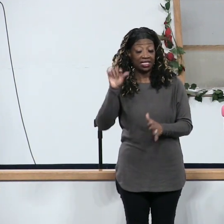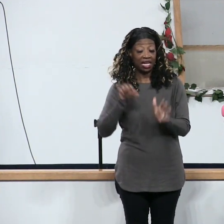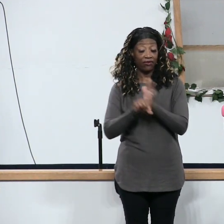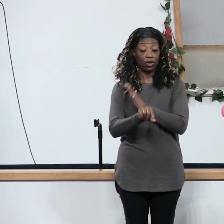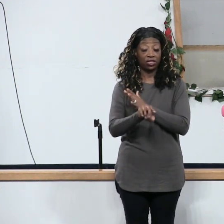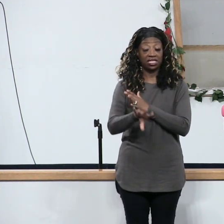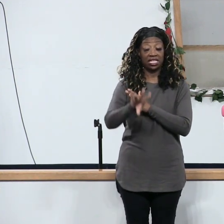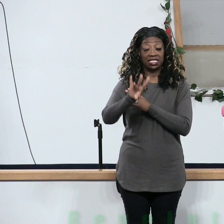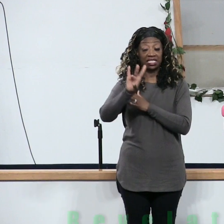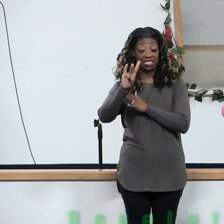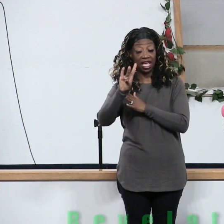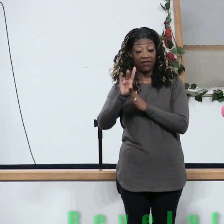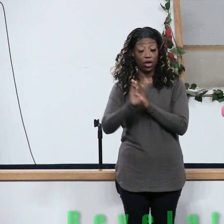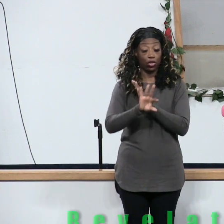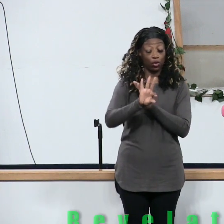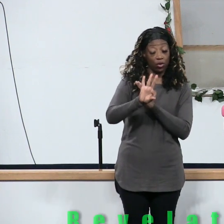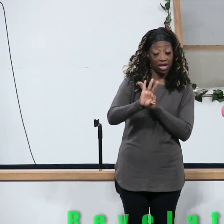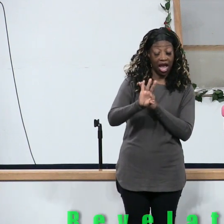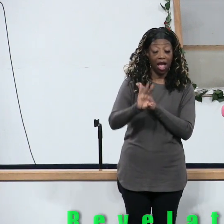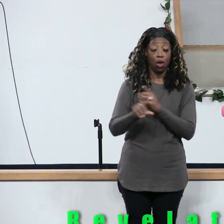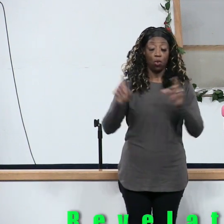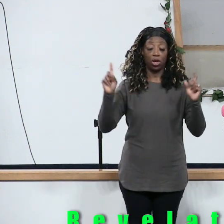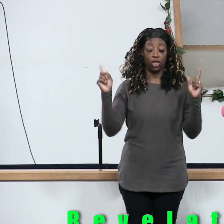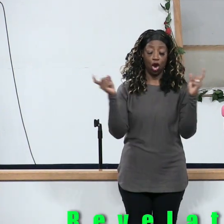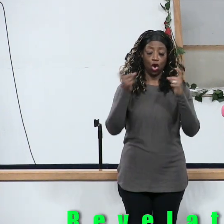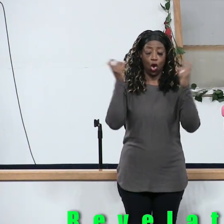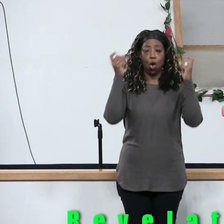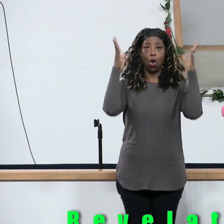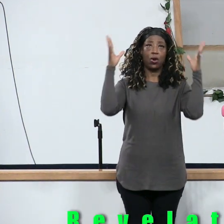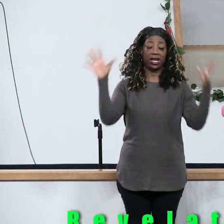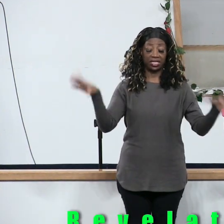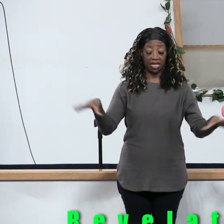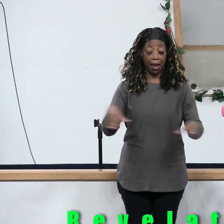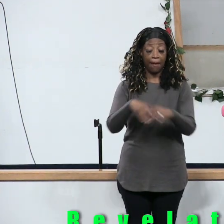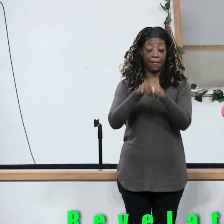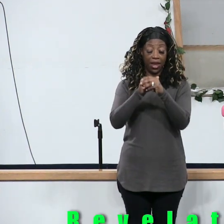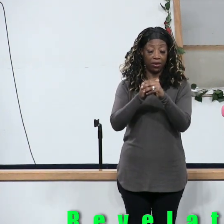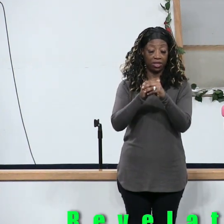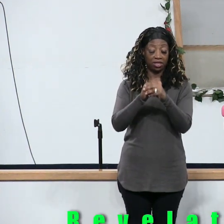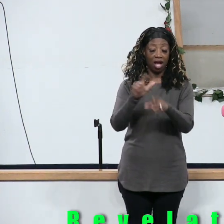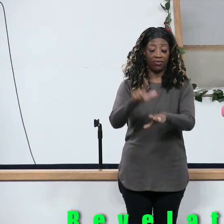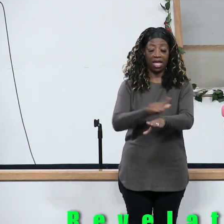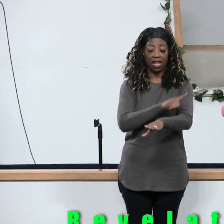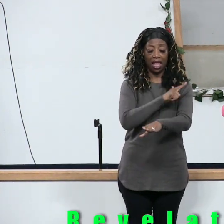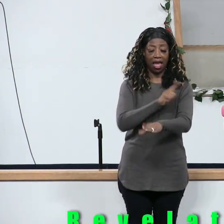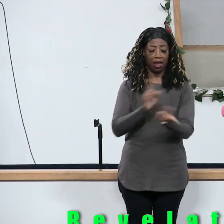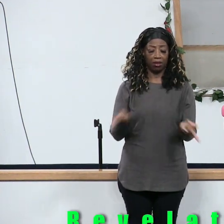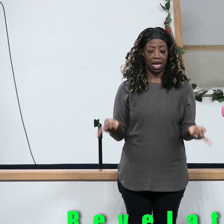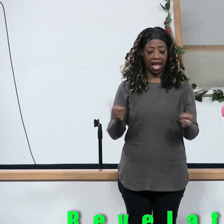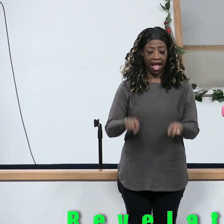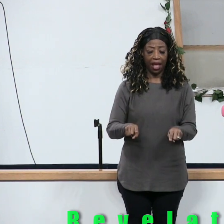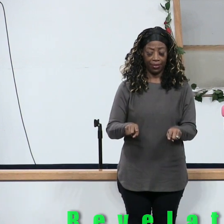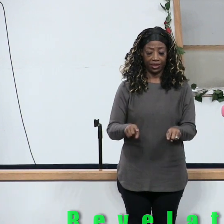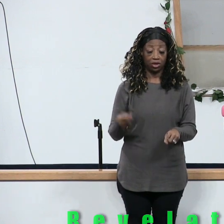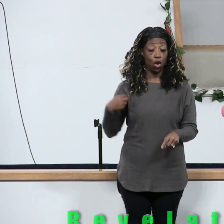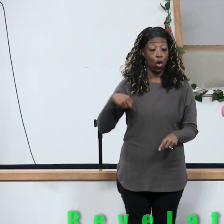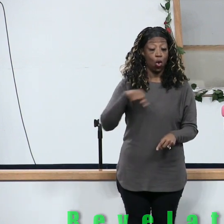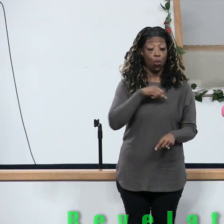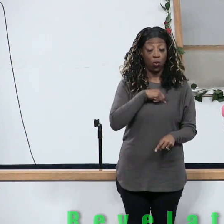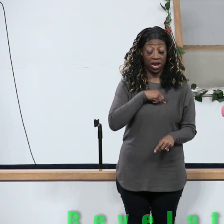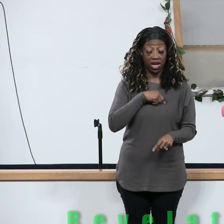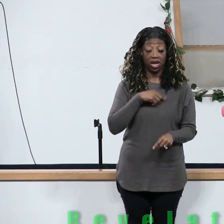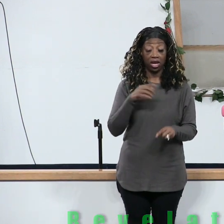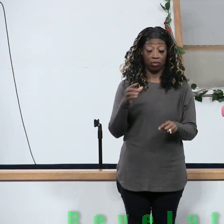where the glorious marriage supper of the Lamb occurs. Where we, the church, those who believe in the